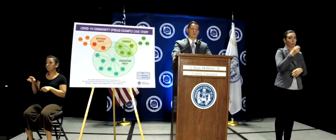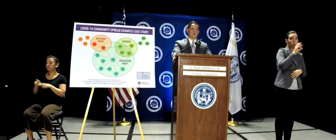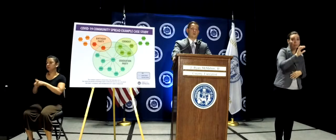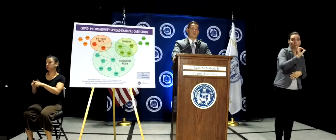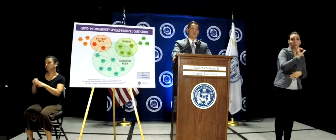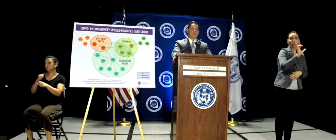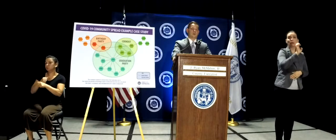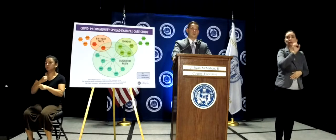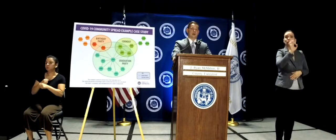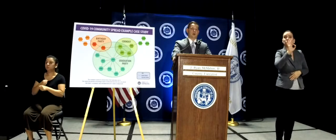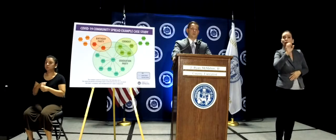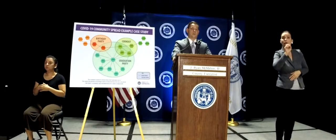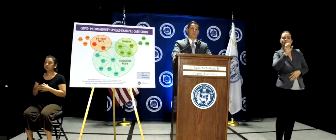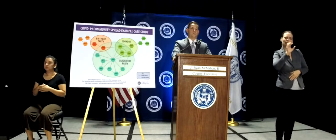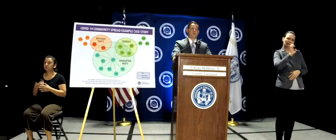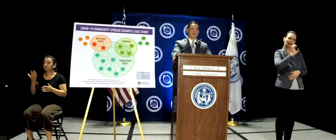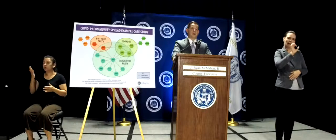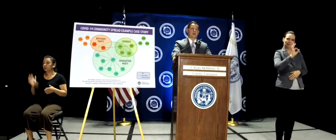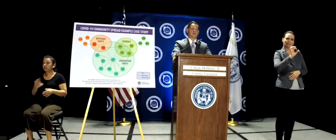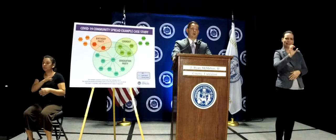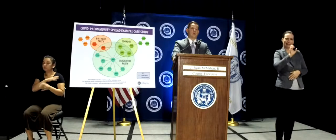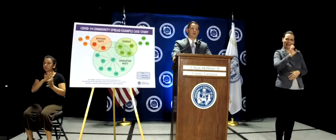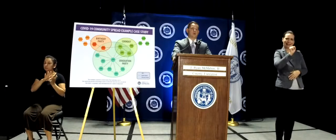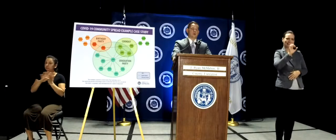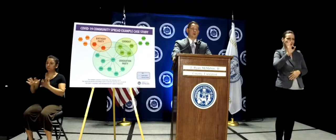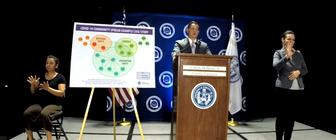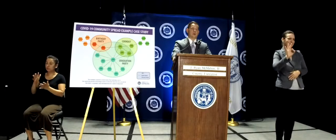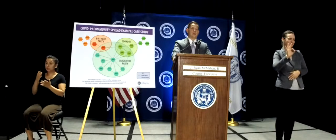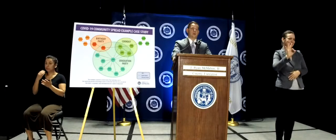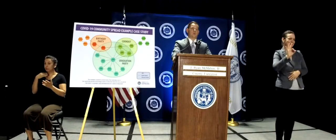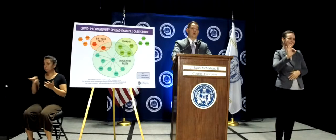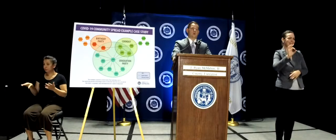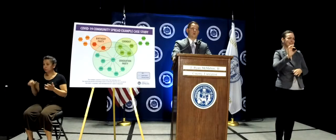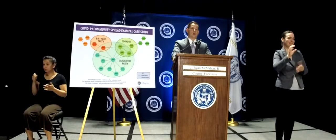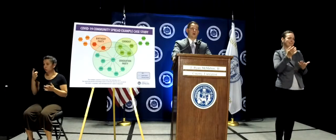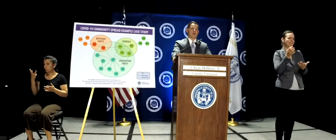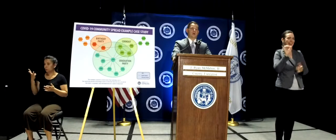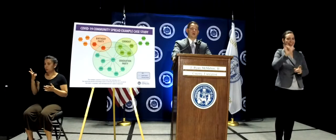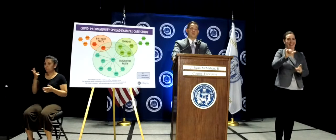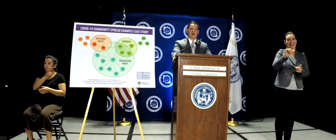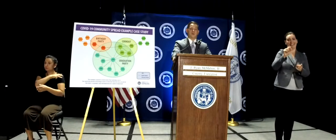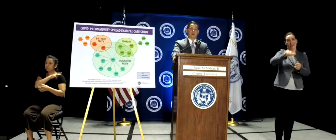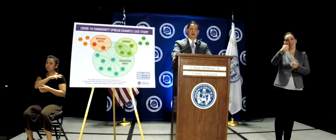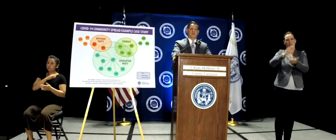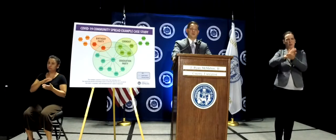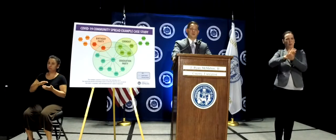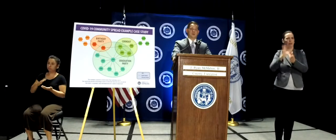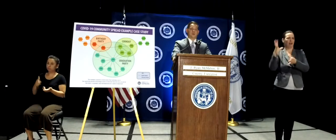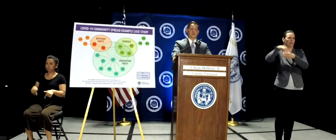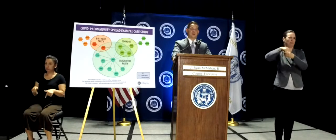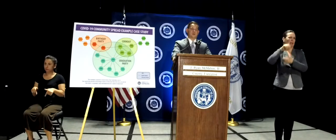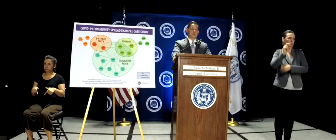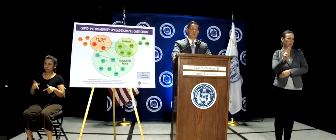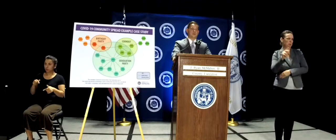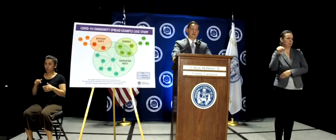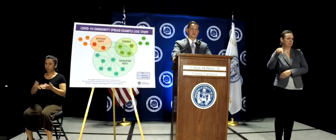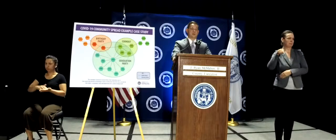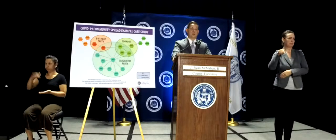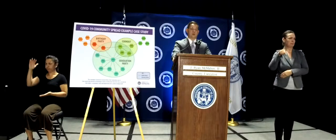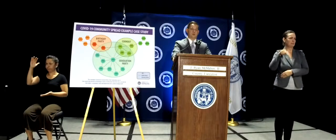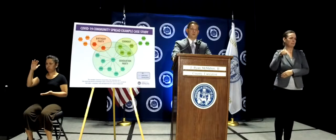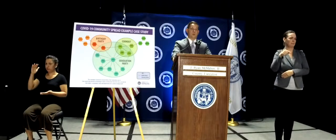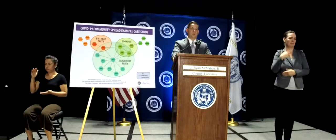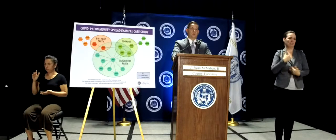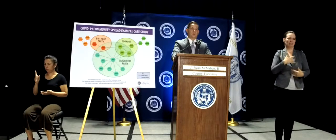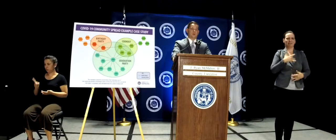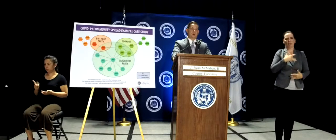be responsible for tracing. It's a lot of young people. And so certainly we're encouraged by all of our conversations with various degrees of testing